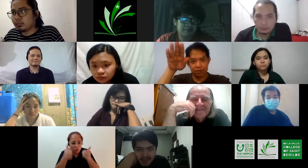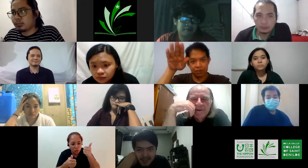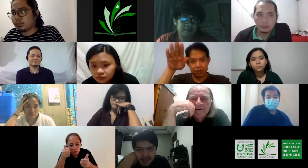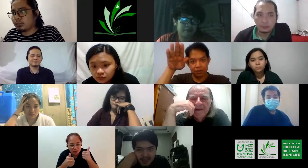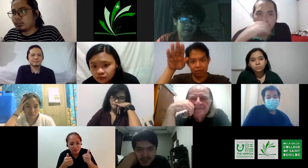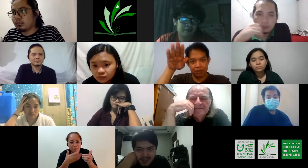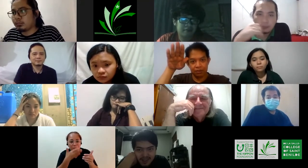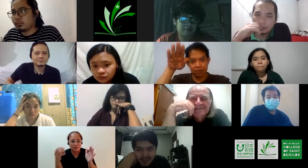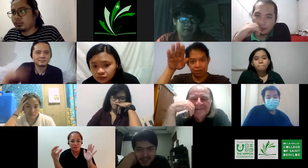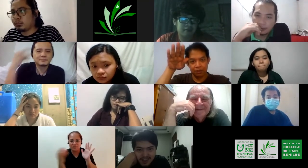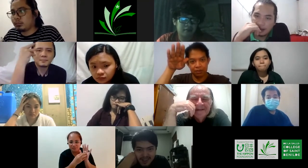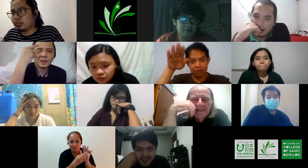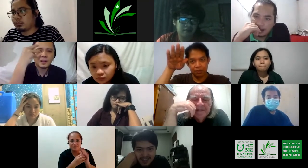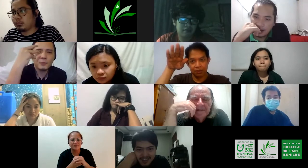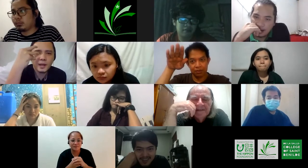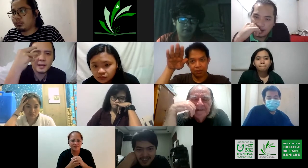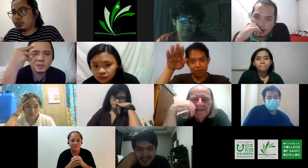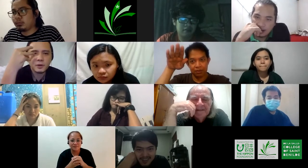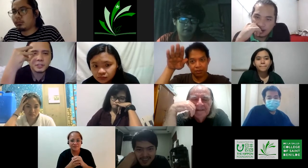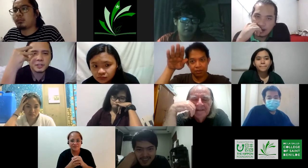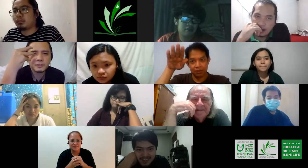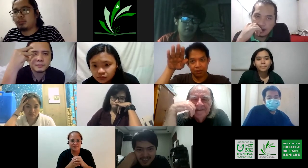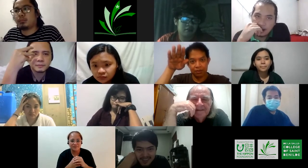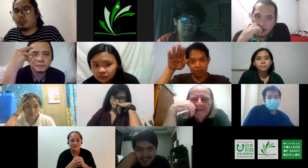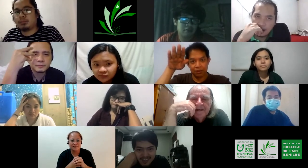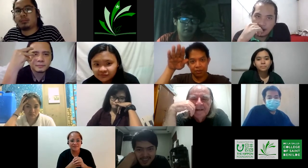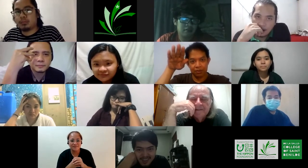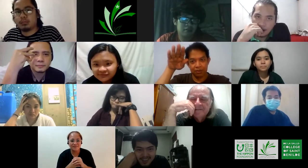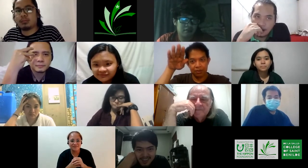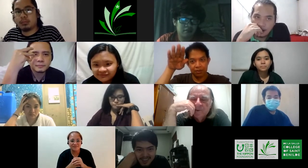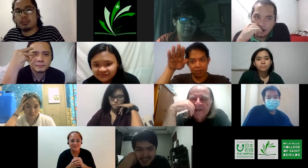Okay? Ray has a question. Yes, right.